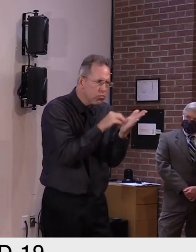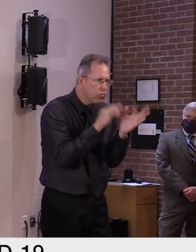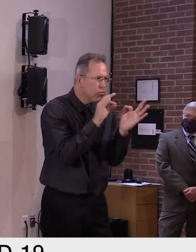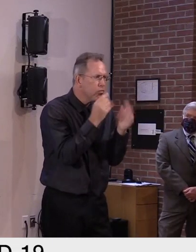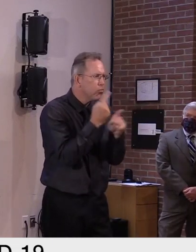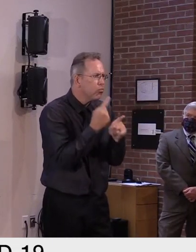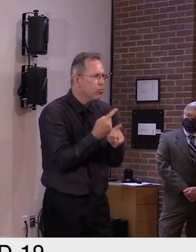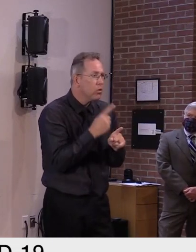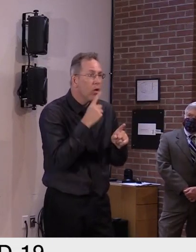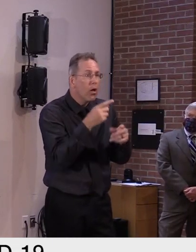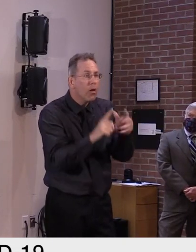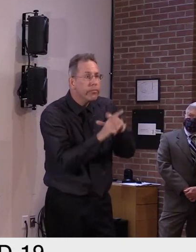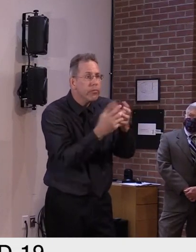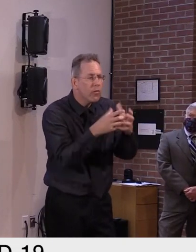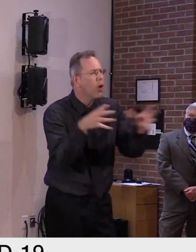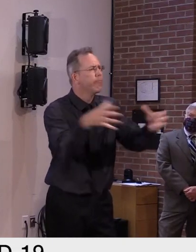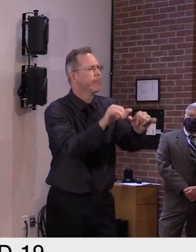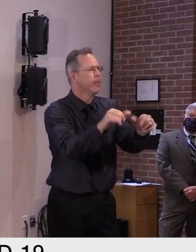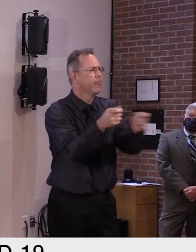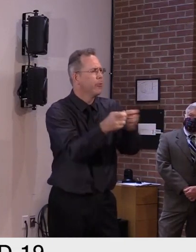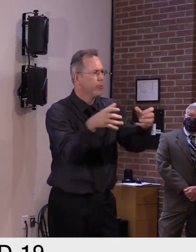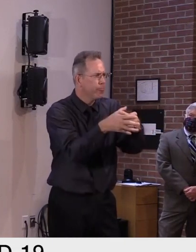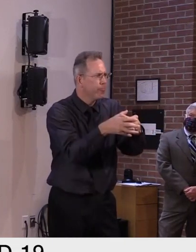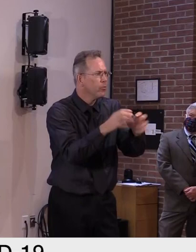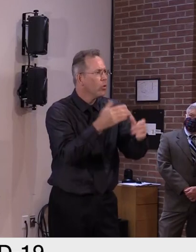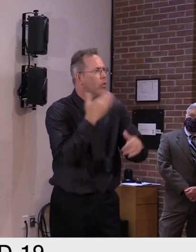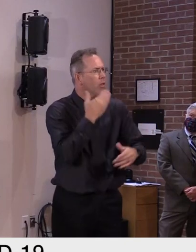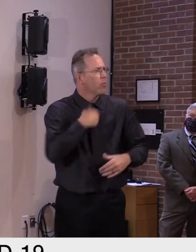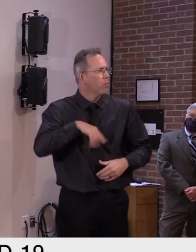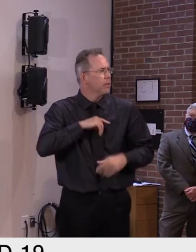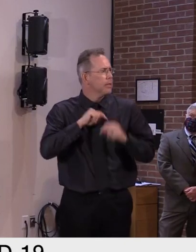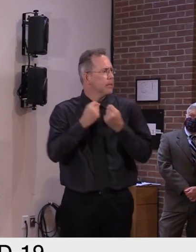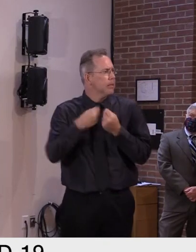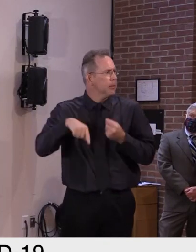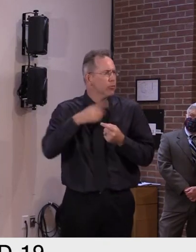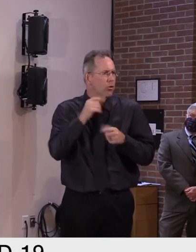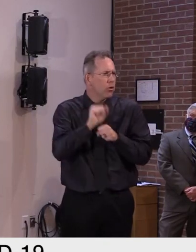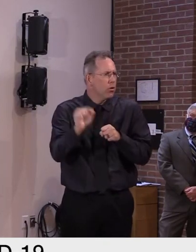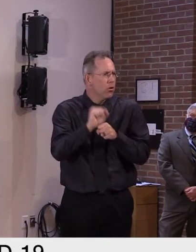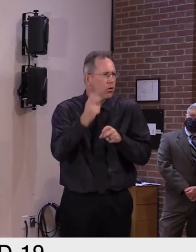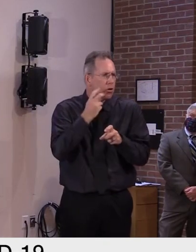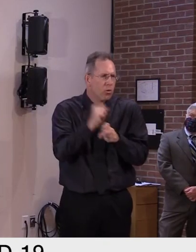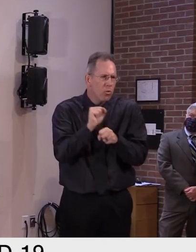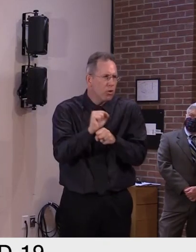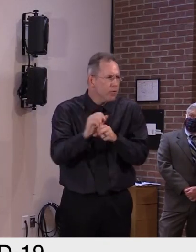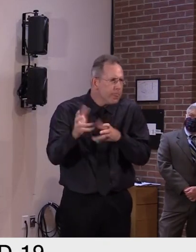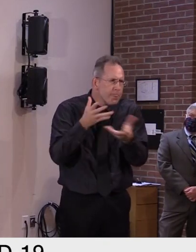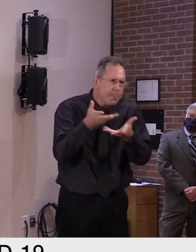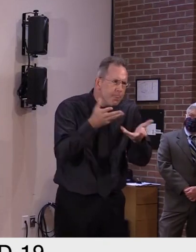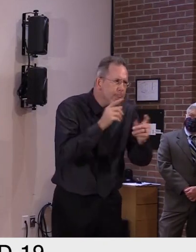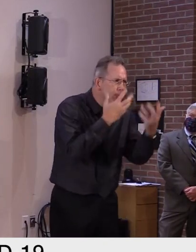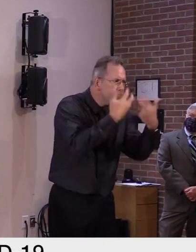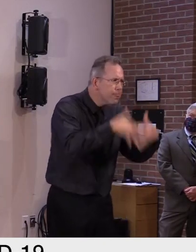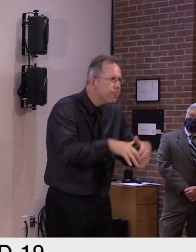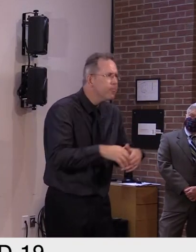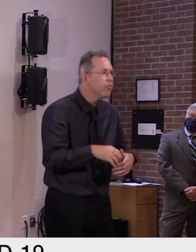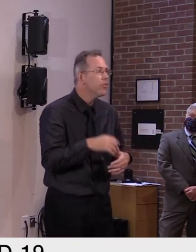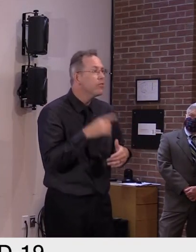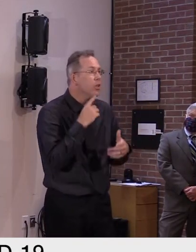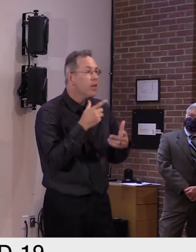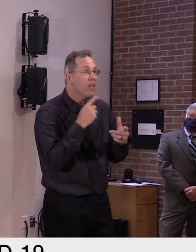ever, but at the same time, we haven't gone beyond our limits, and we haven't